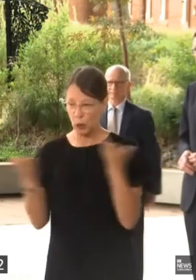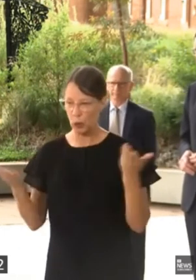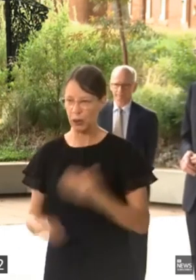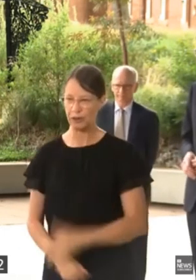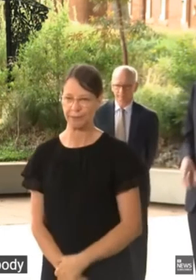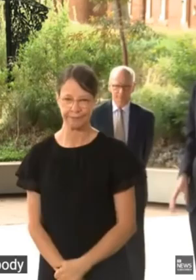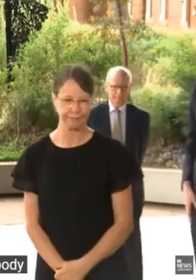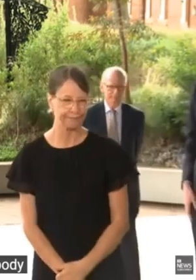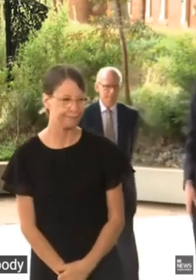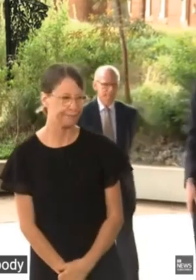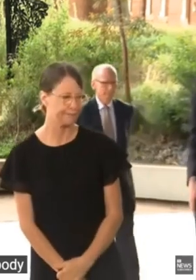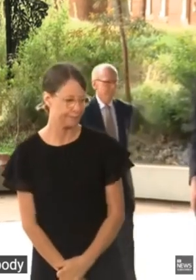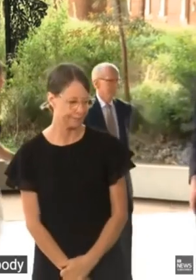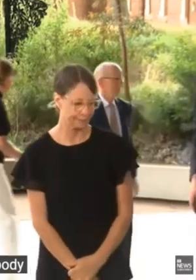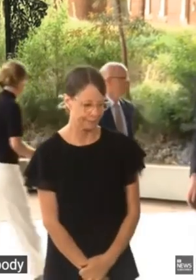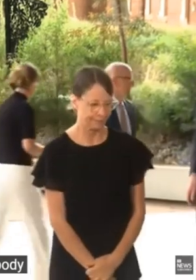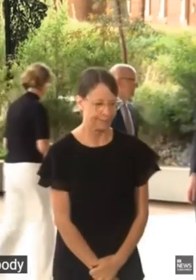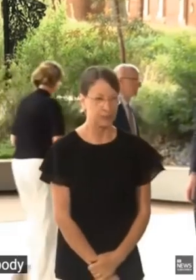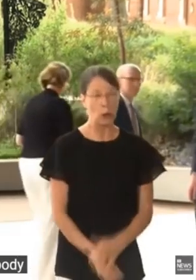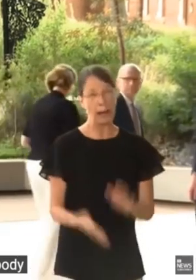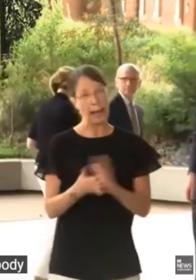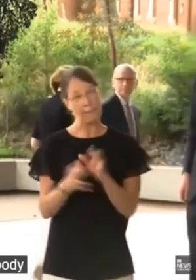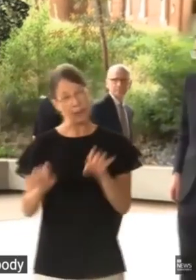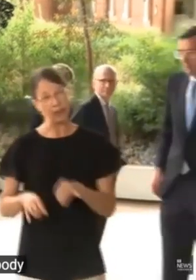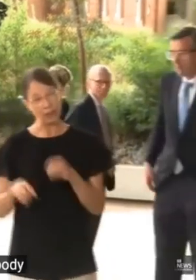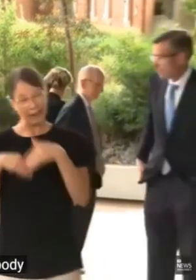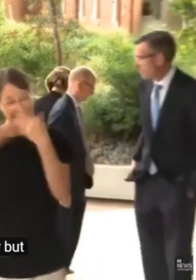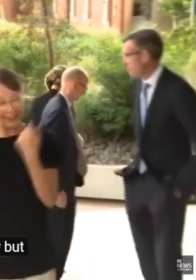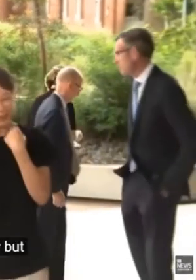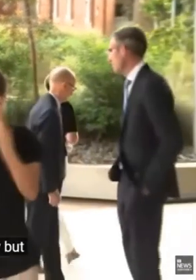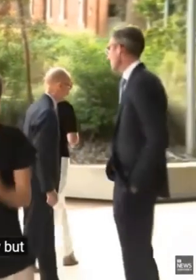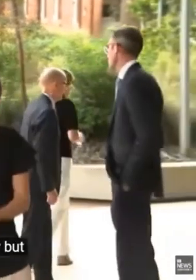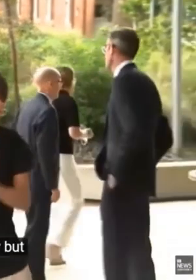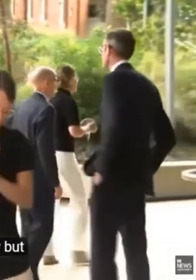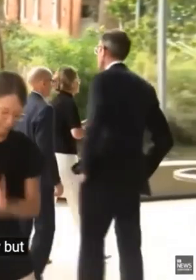Happy Australia Day tomorrow if I don't see it. See you all later.